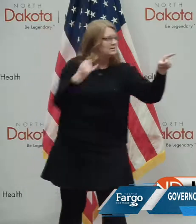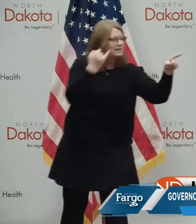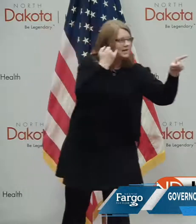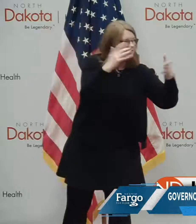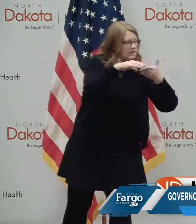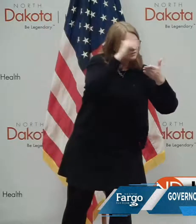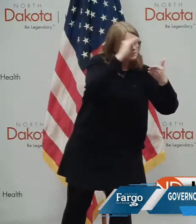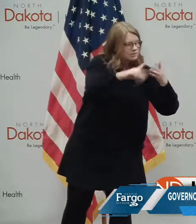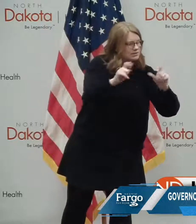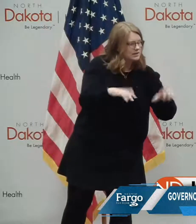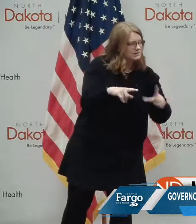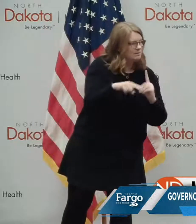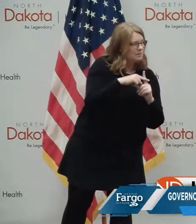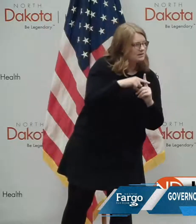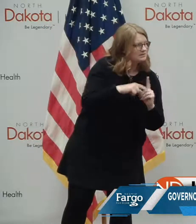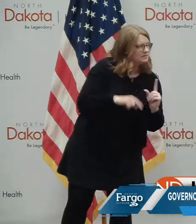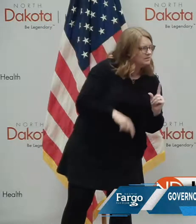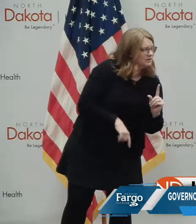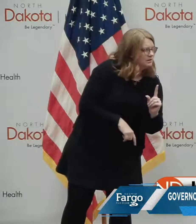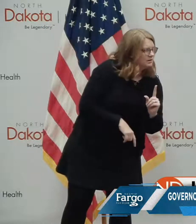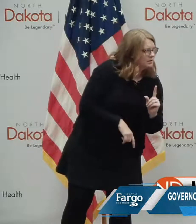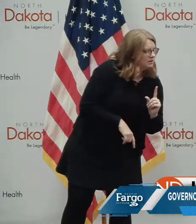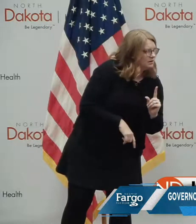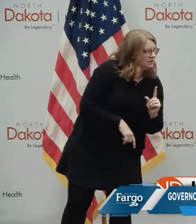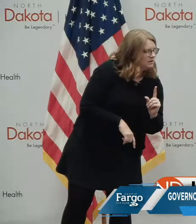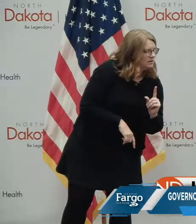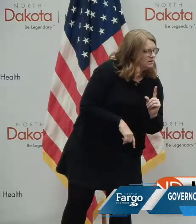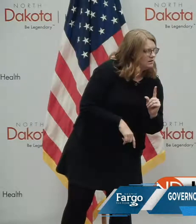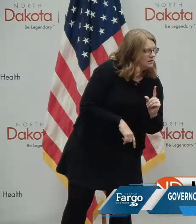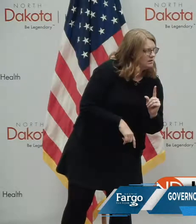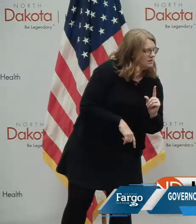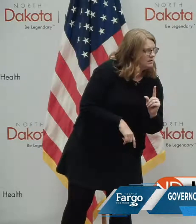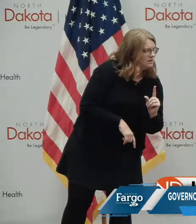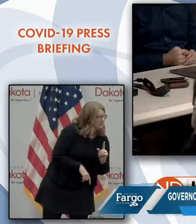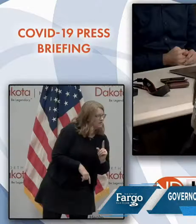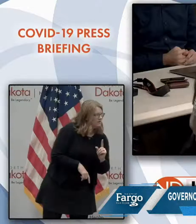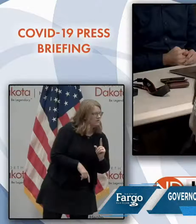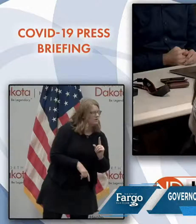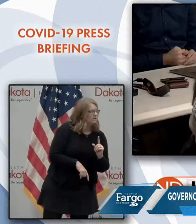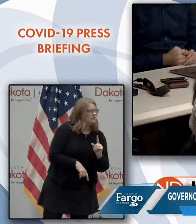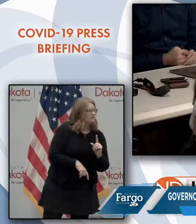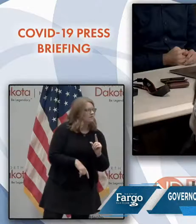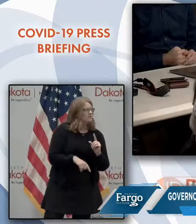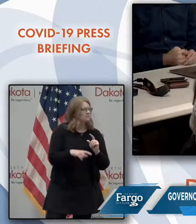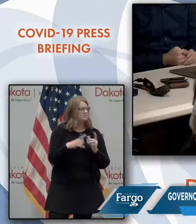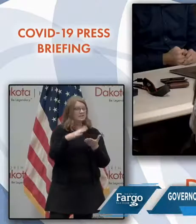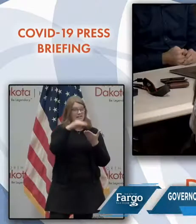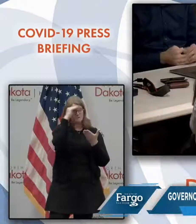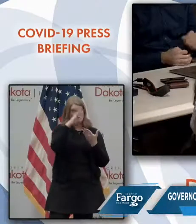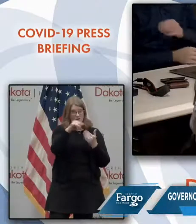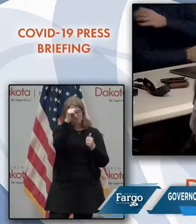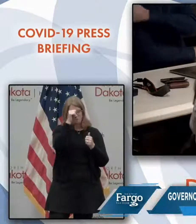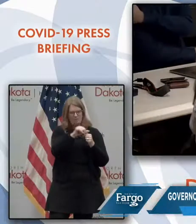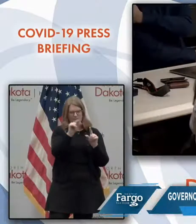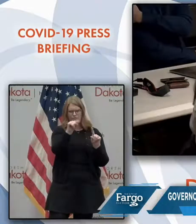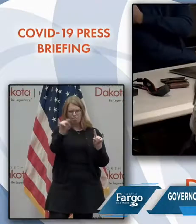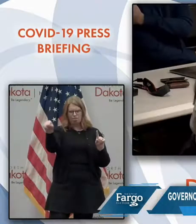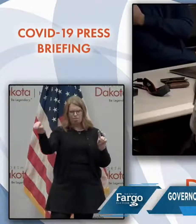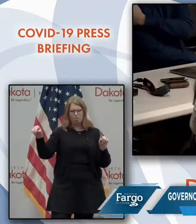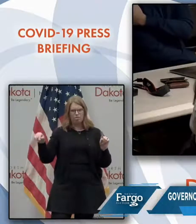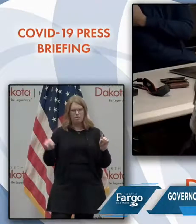Positive, how is it tracked who is wearing a mask or not? Will the student have to remember around them who is wearing a